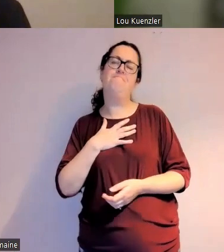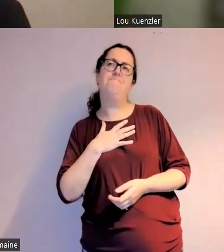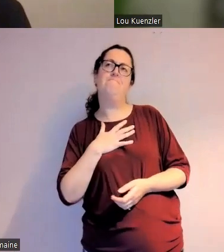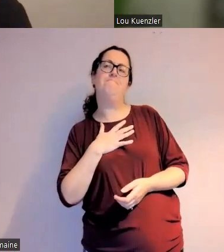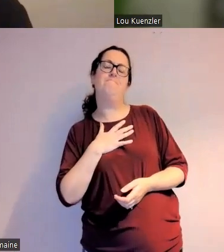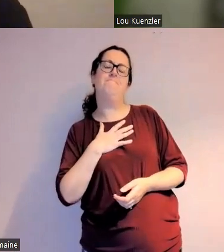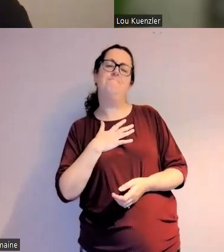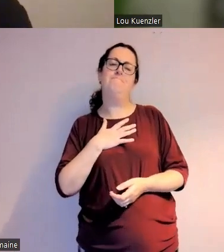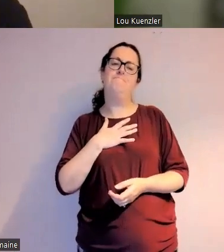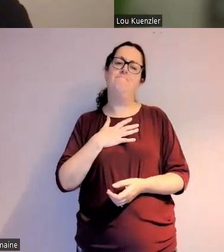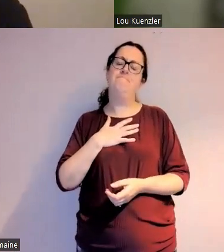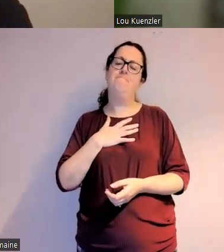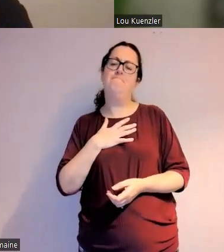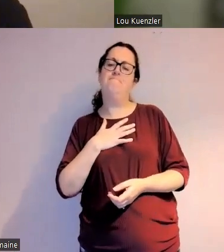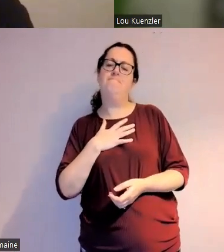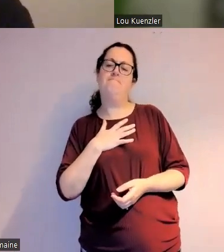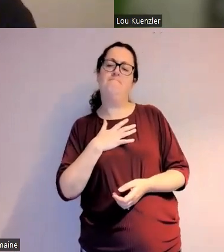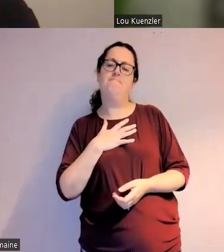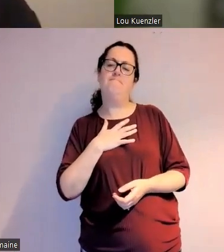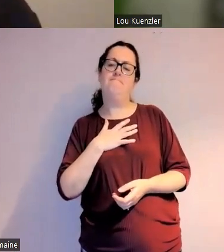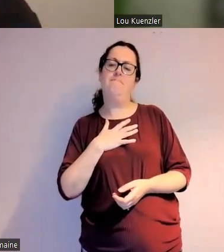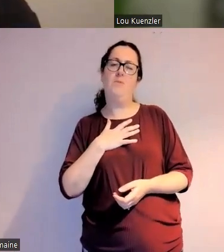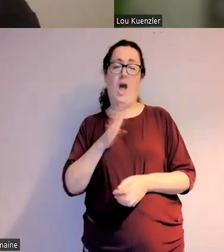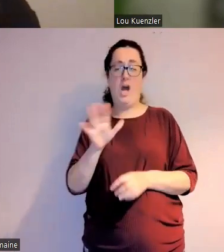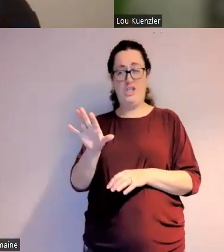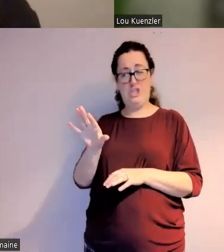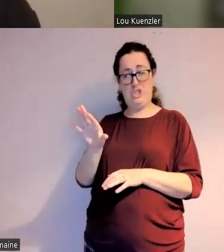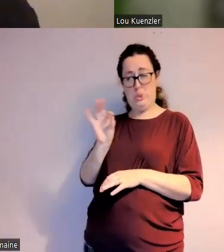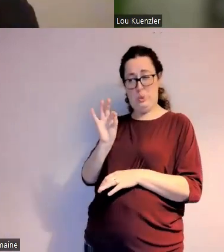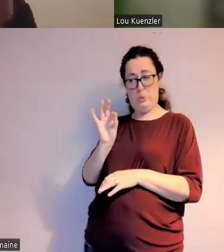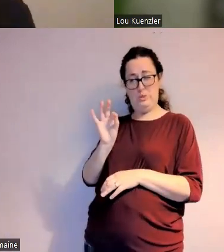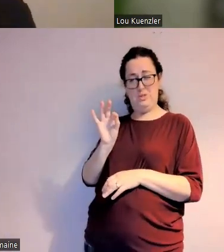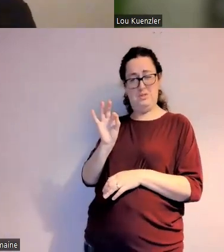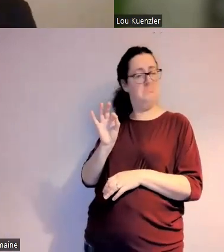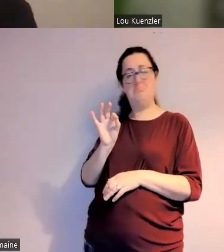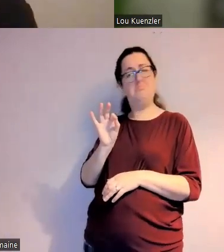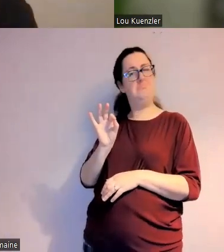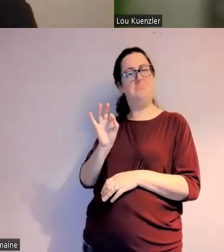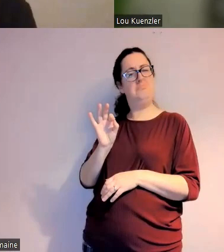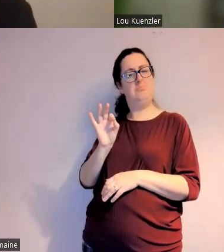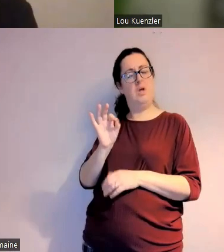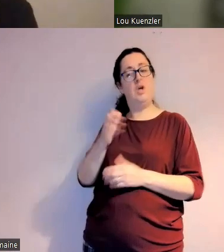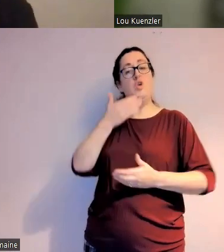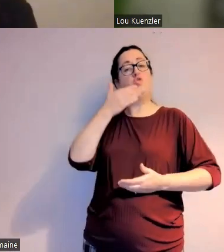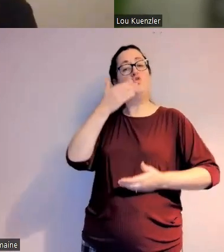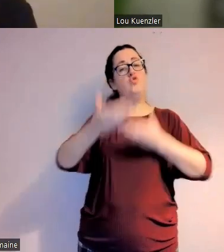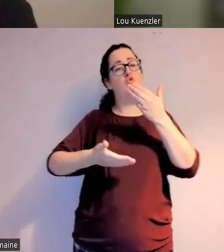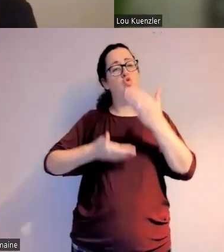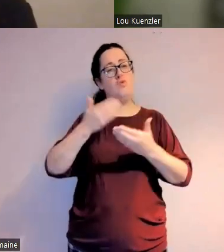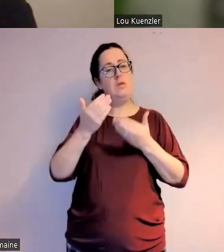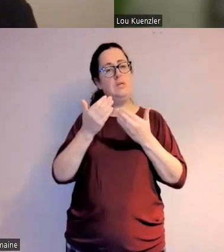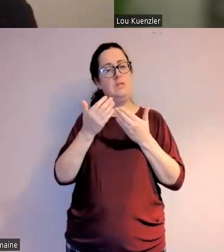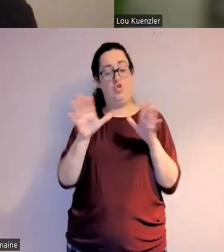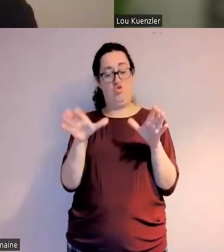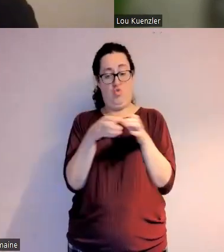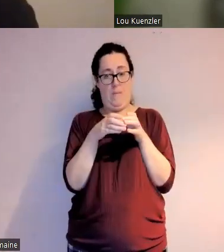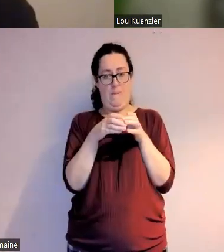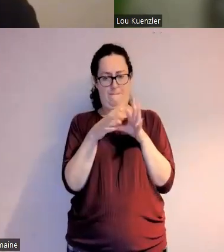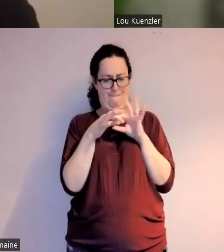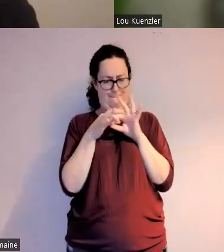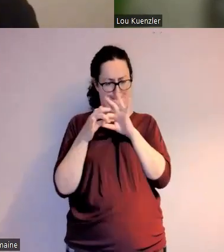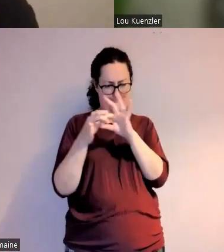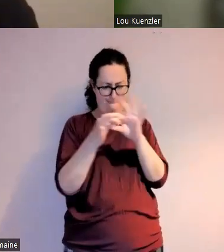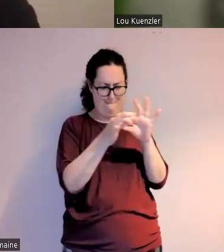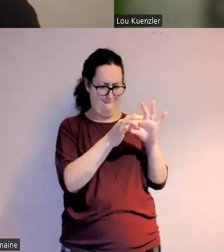I think I'm not sure that I choose that much. I think that the stories, I love stories of these sort of tight groups of friends. I really